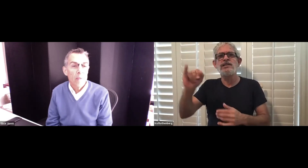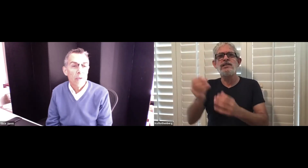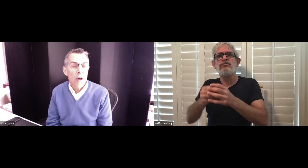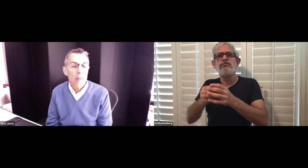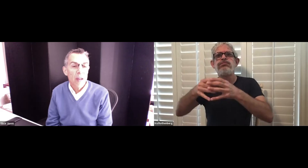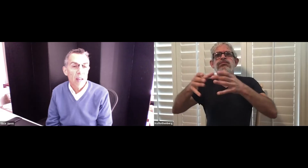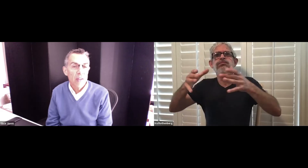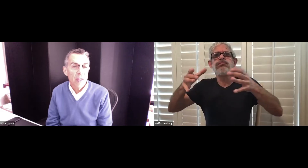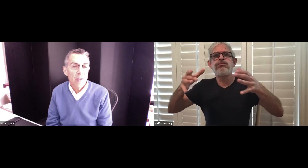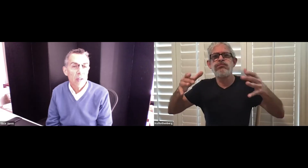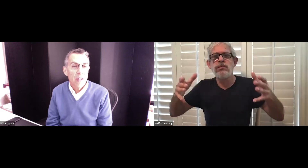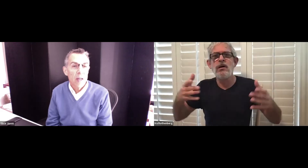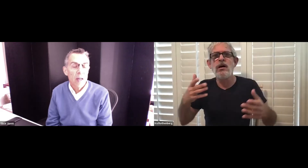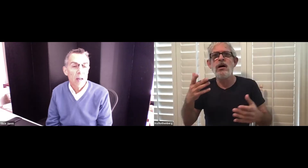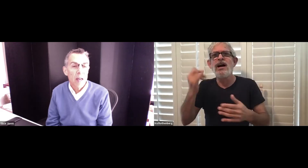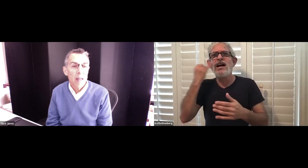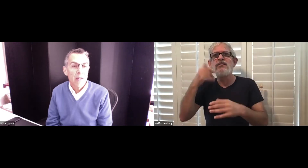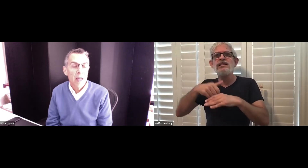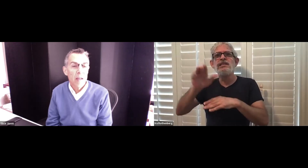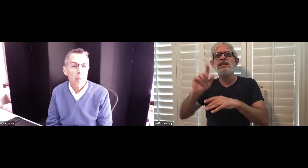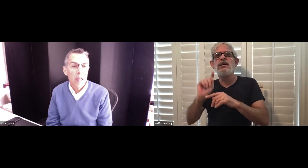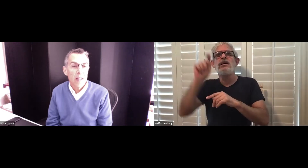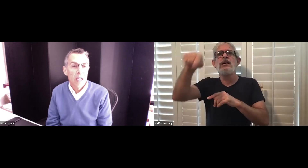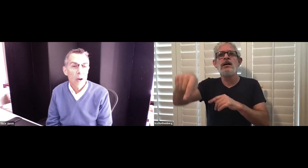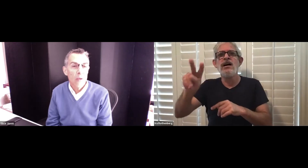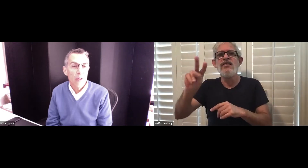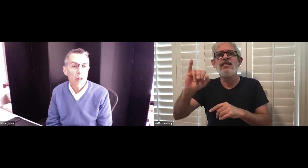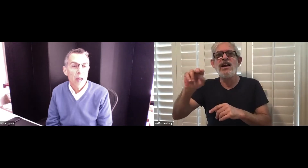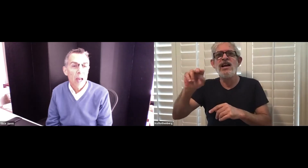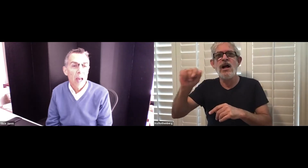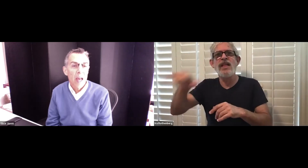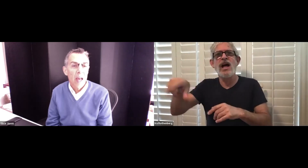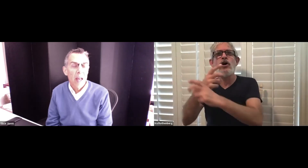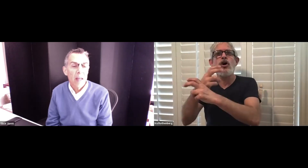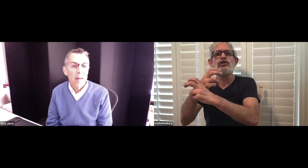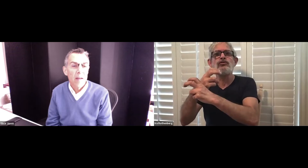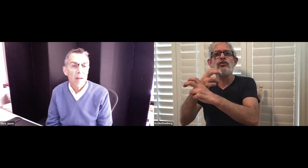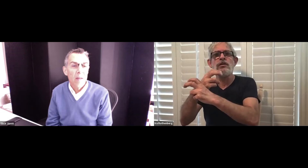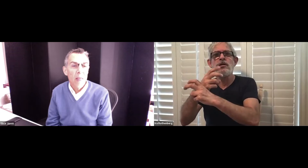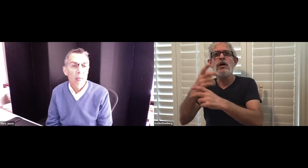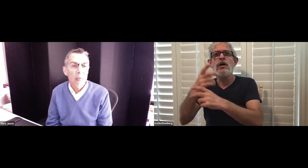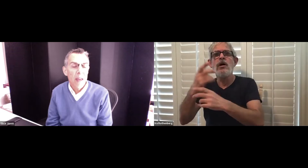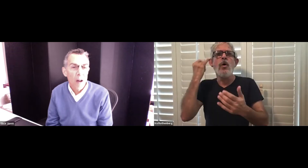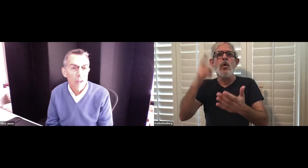saw the Nazis as they began to take over. And in Austria